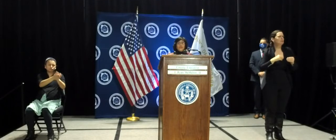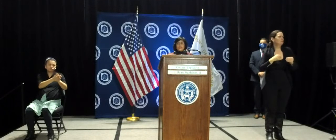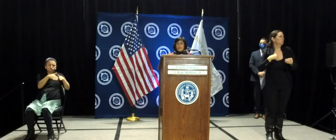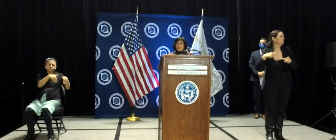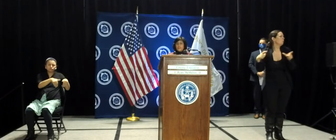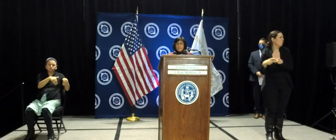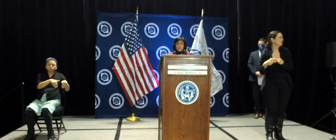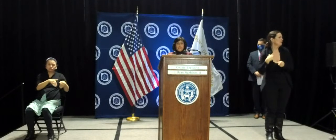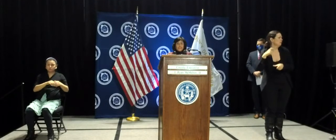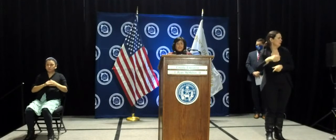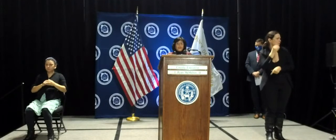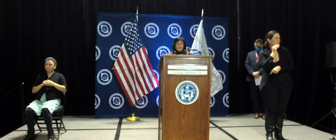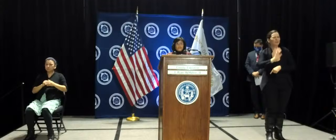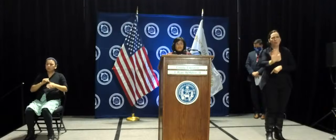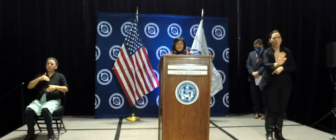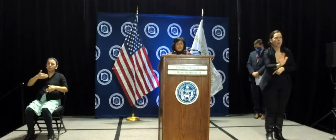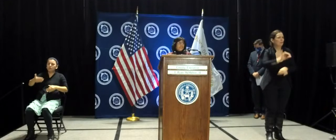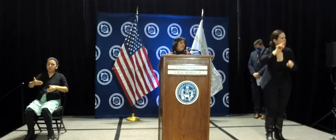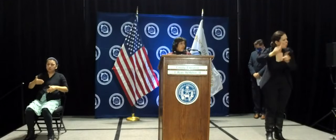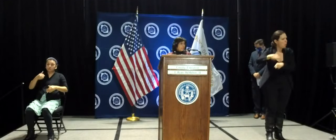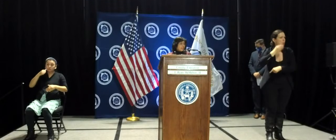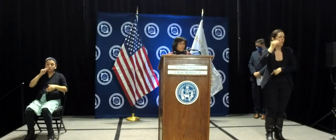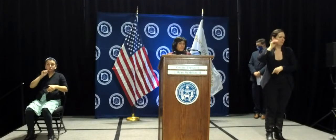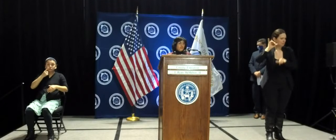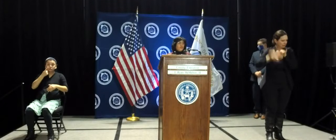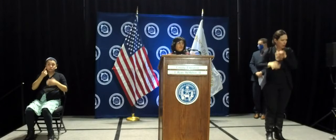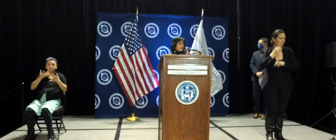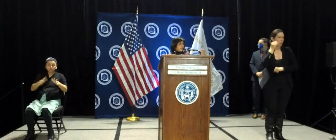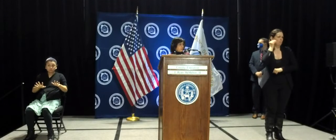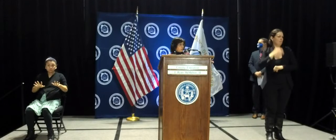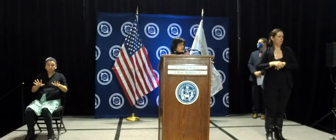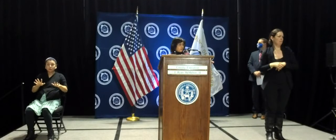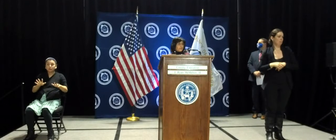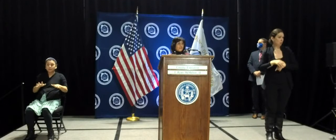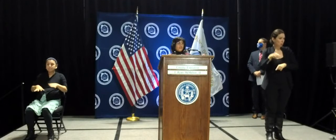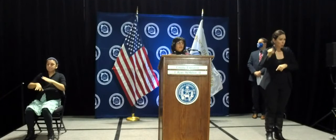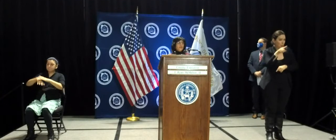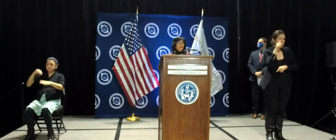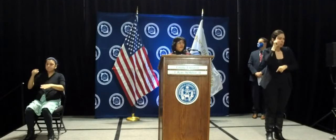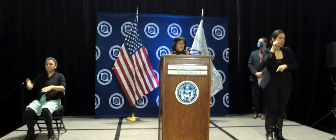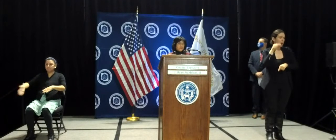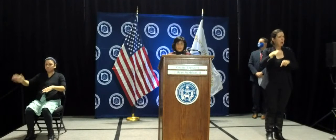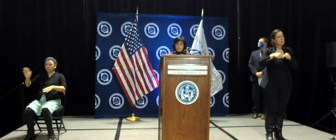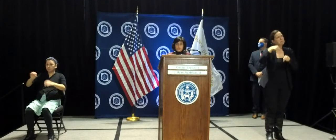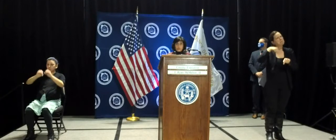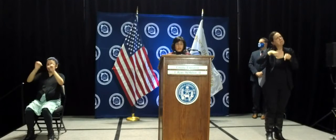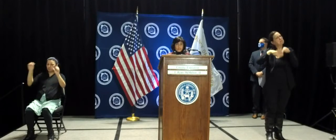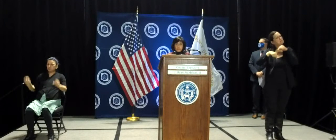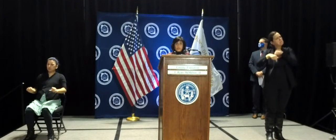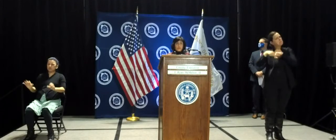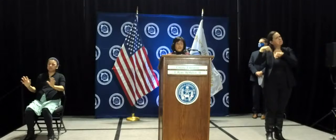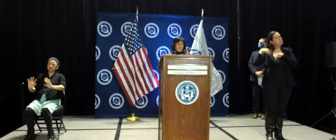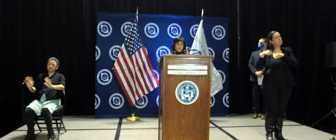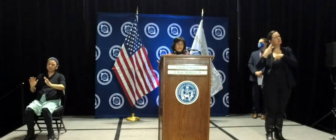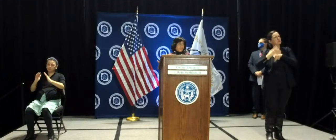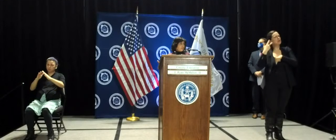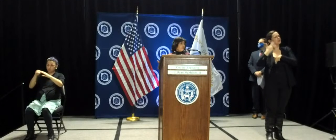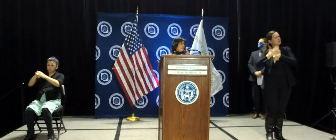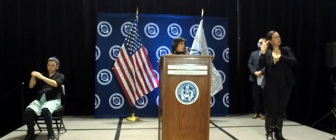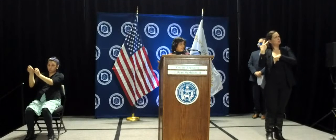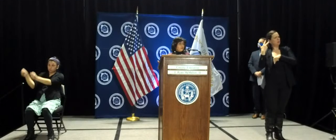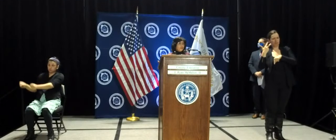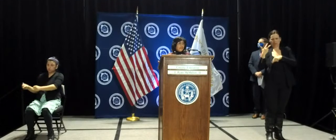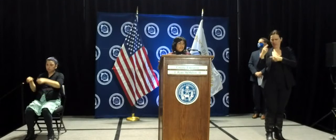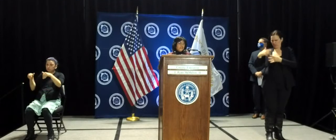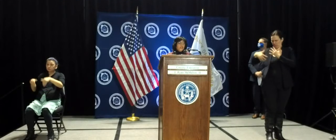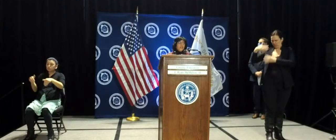people you might have been in contact 2 days prior to onset of your symptom, or 2 days prior to your date of test if